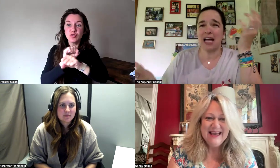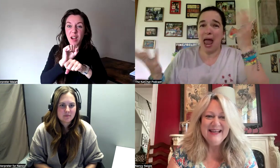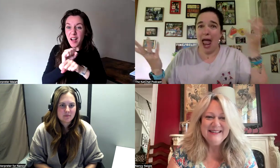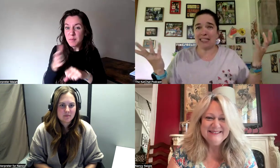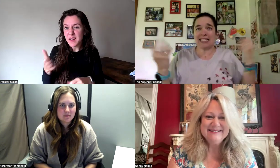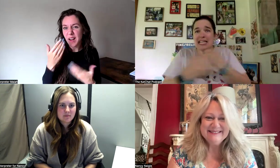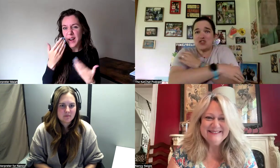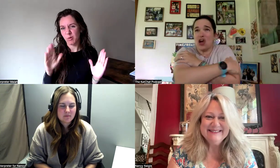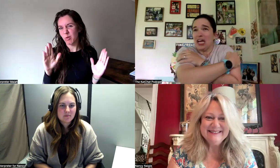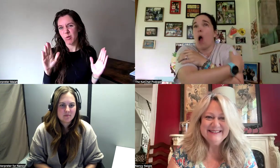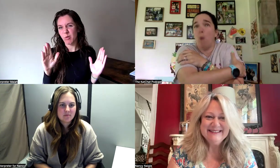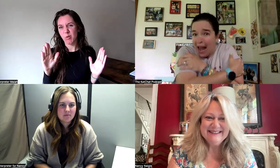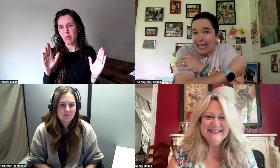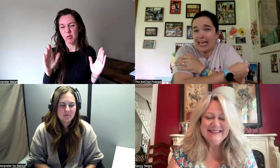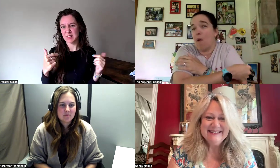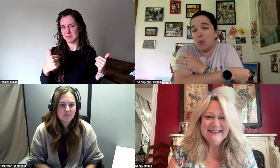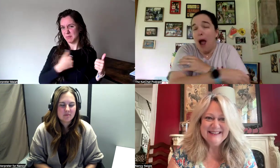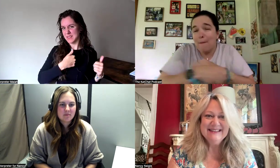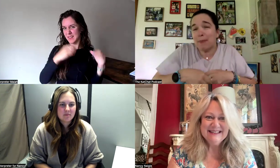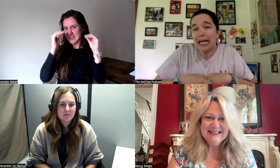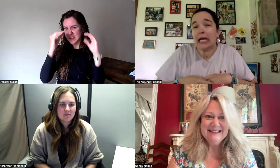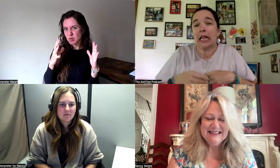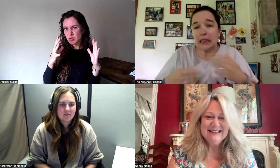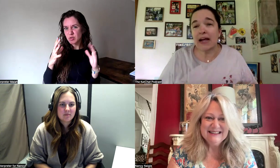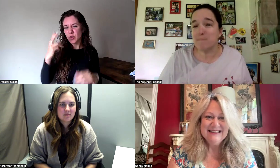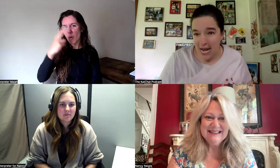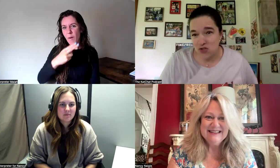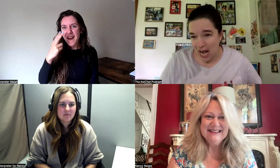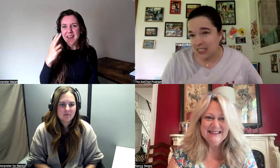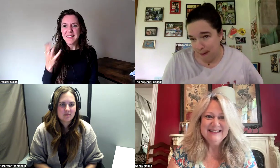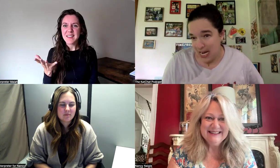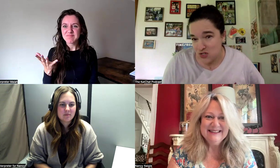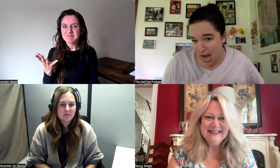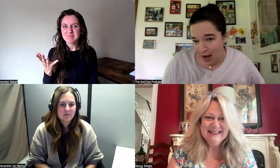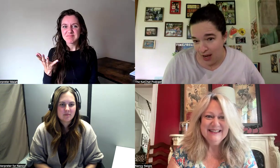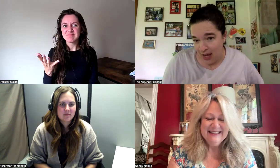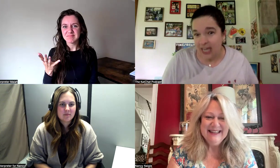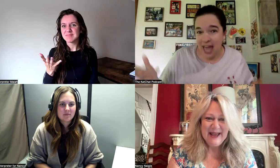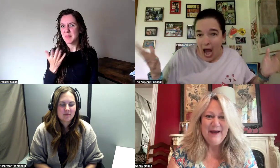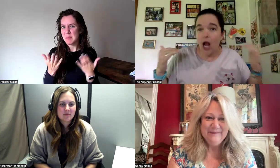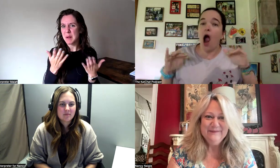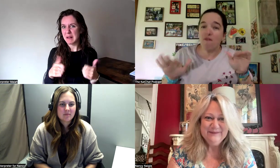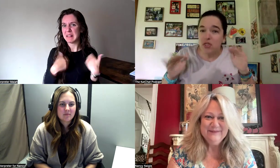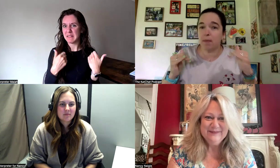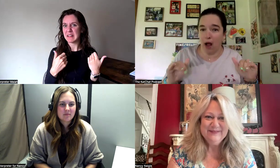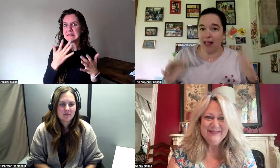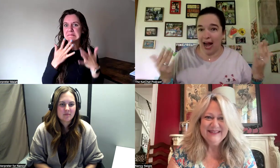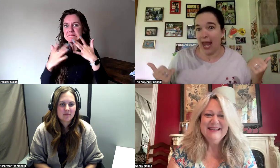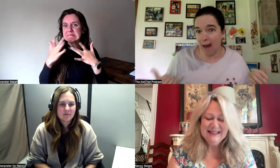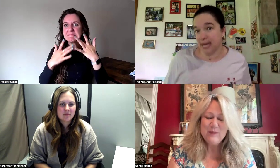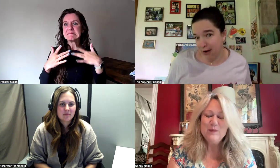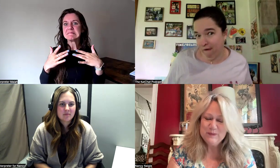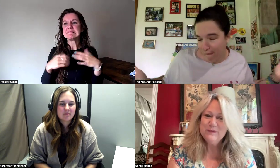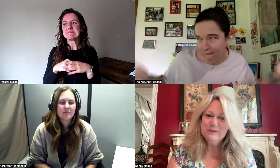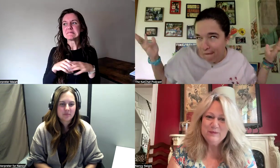because as a teacher in Hawaii, I will probably live paycheck to paycheck, Yeah. not comfortable like